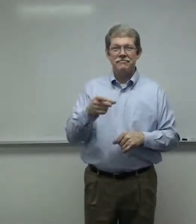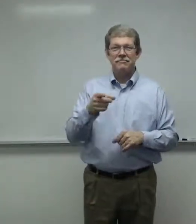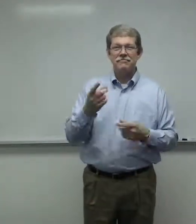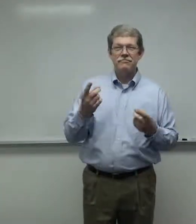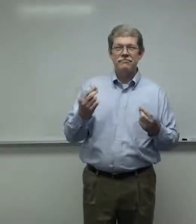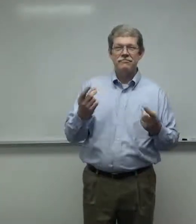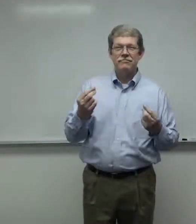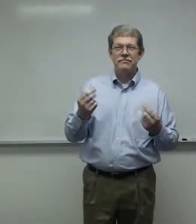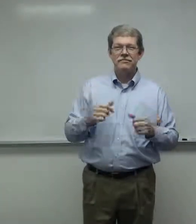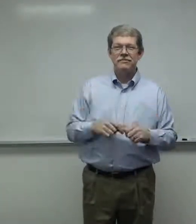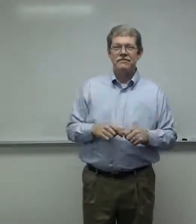What'd you do?